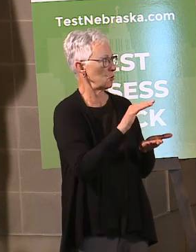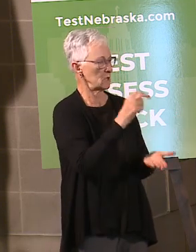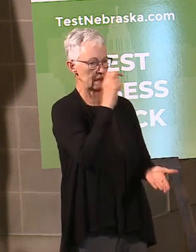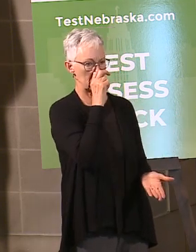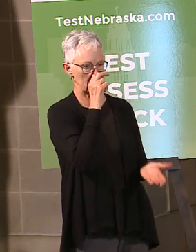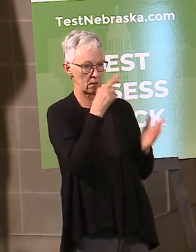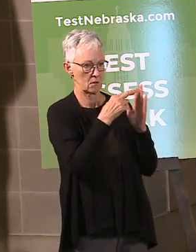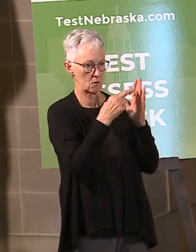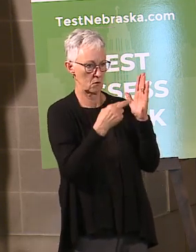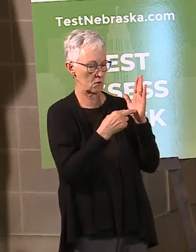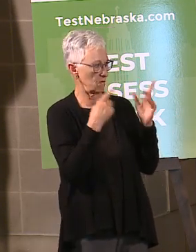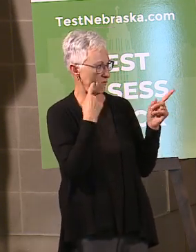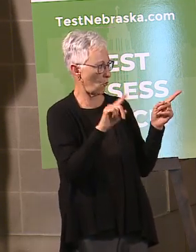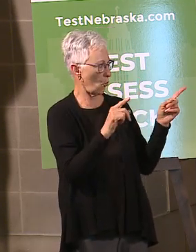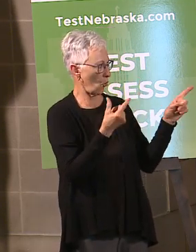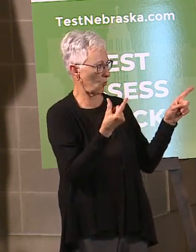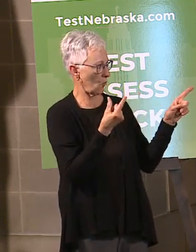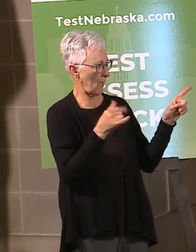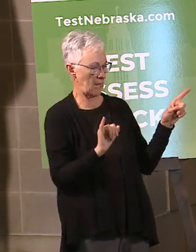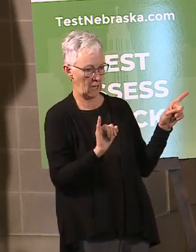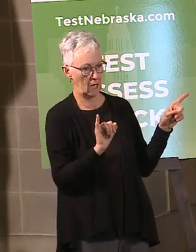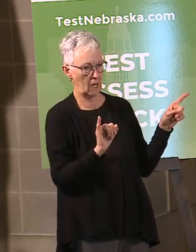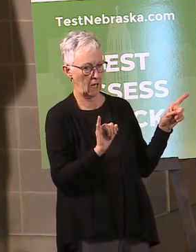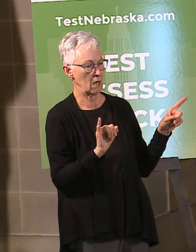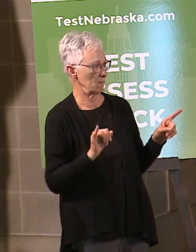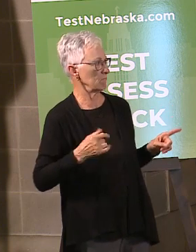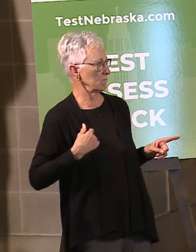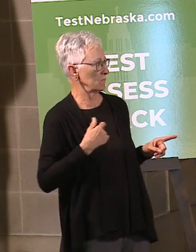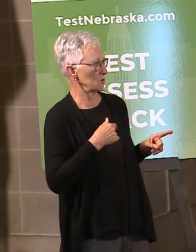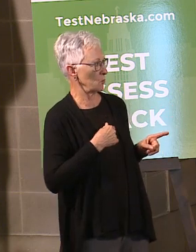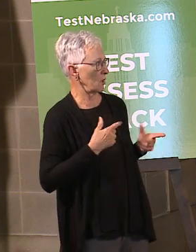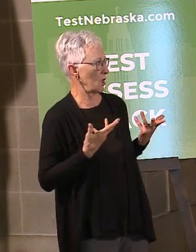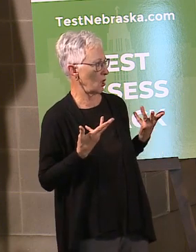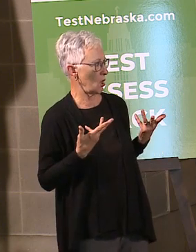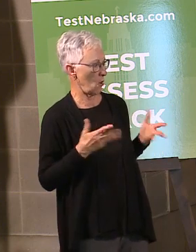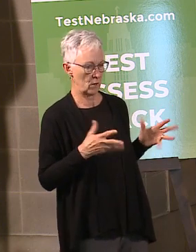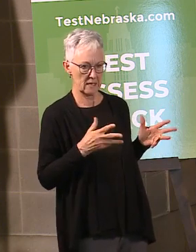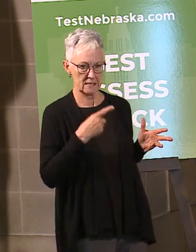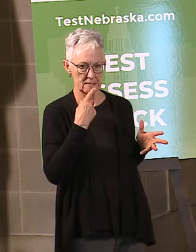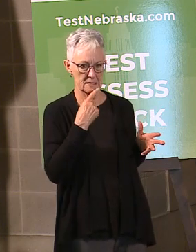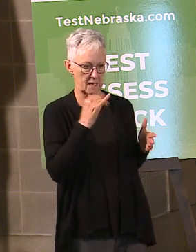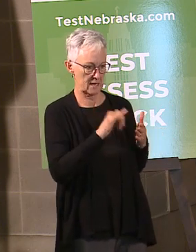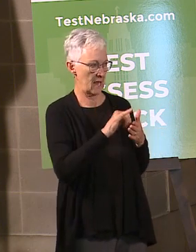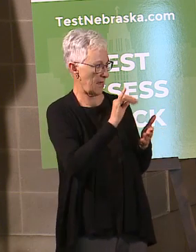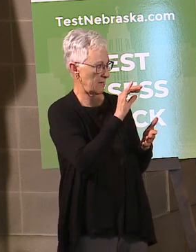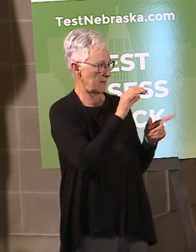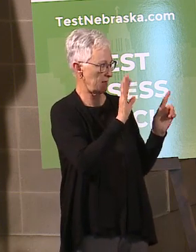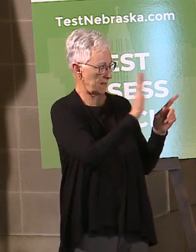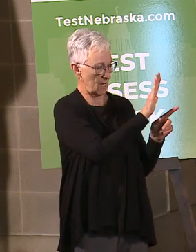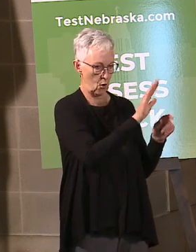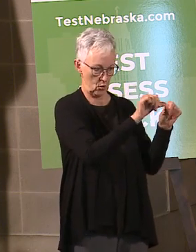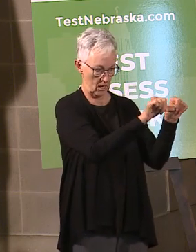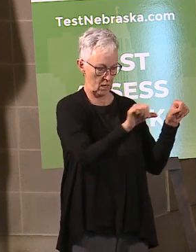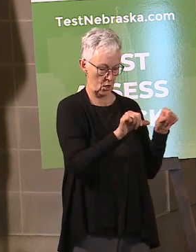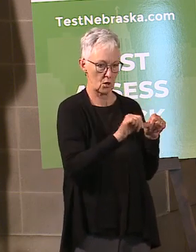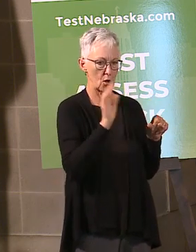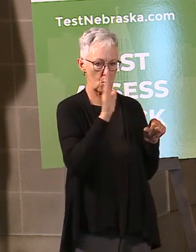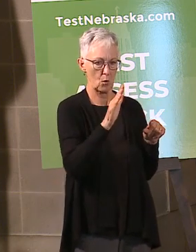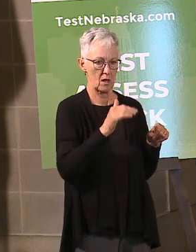we've talked about that already with regard to the Central District moving into that phase one that has loosened